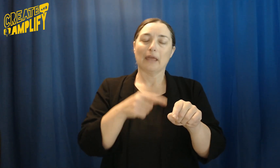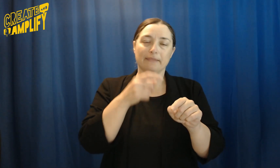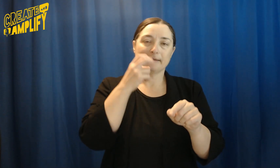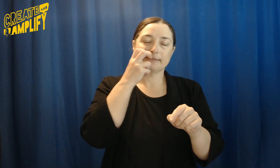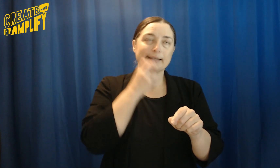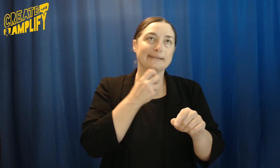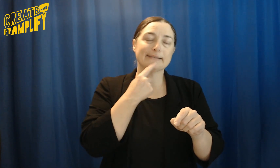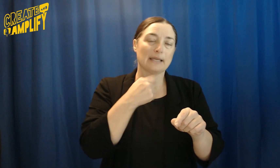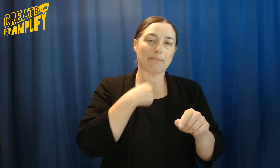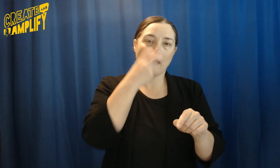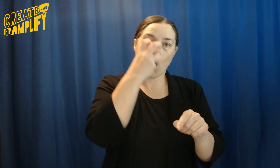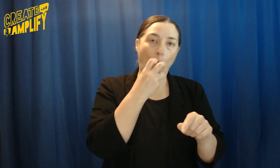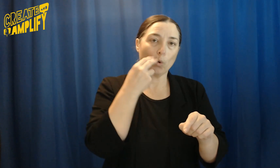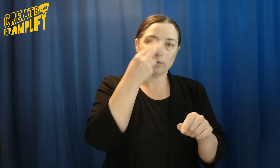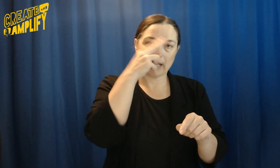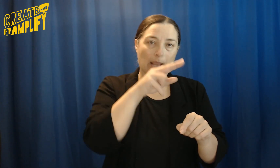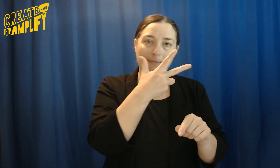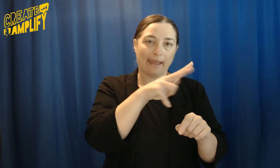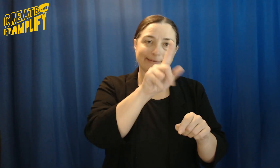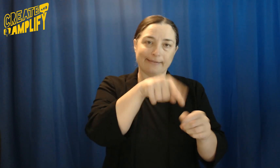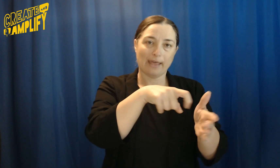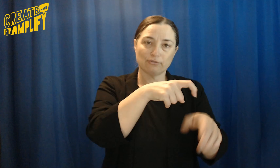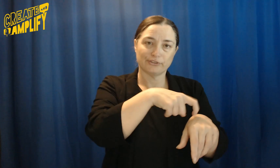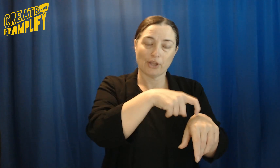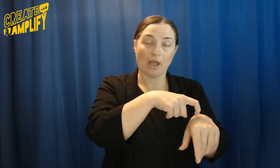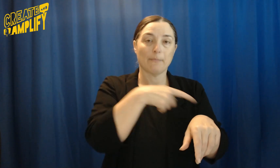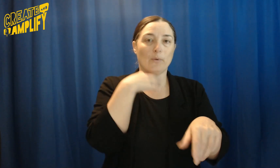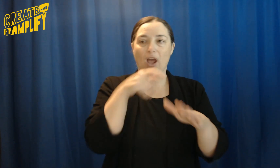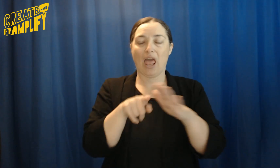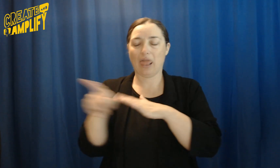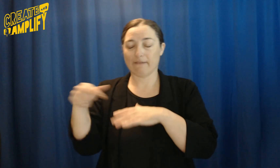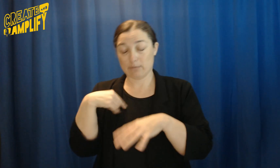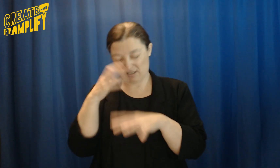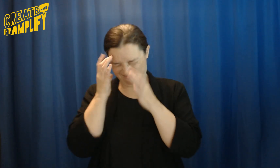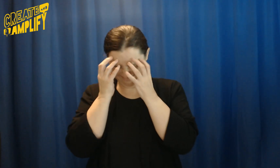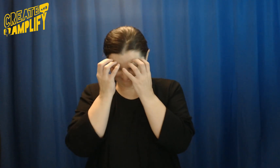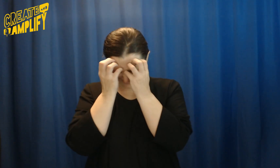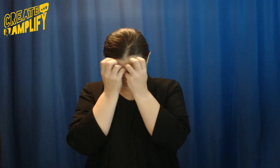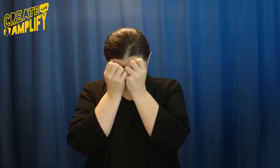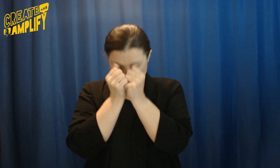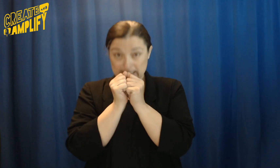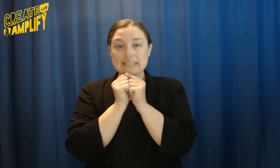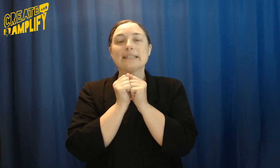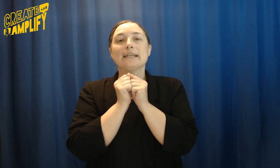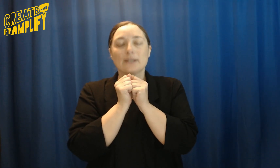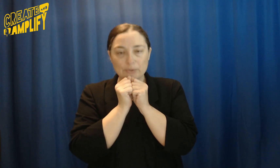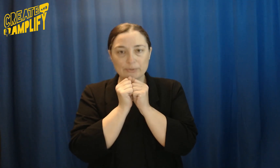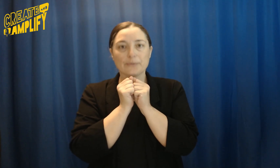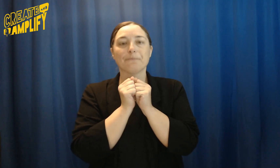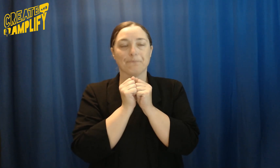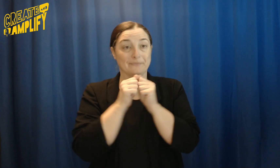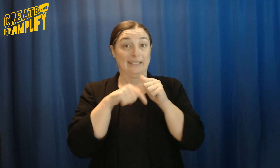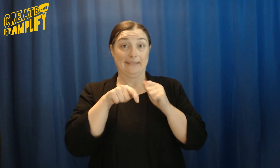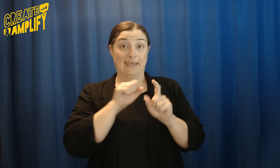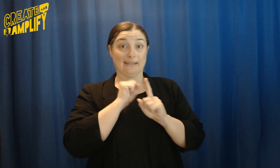And I was just, by the time I left, I was just a shimmering wreck. And when you're in that situation, it feels